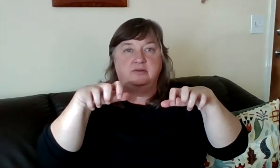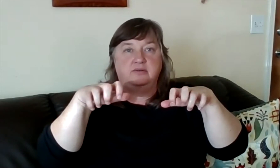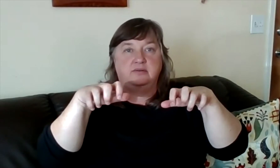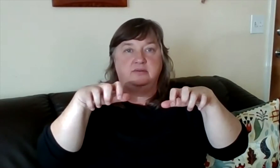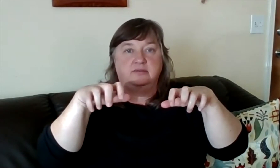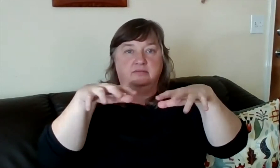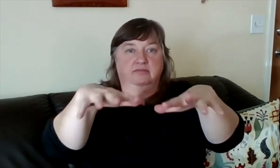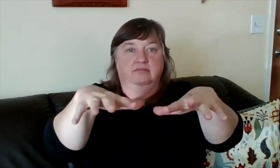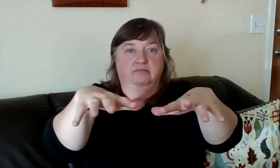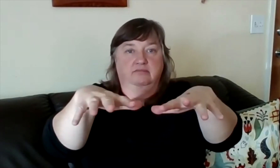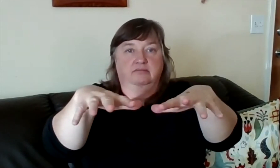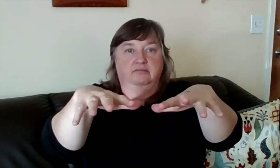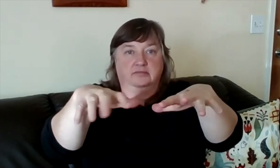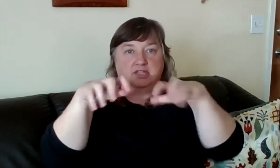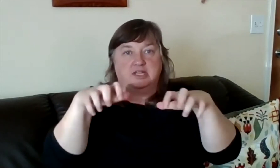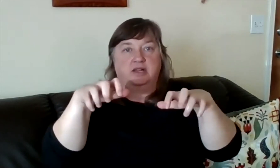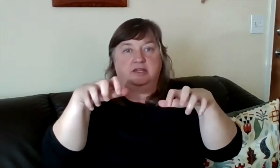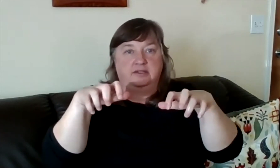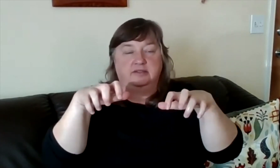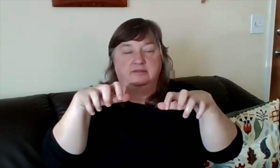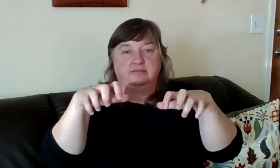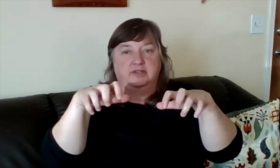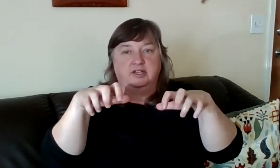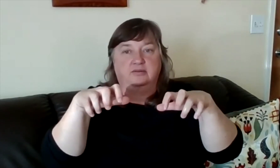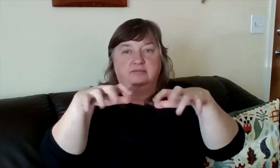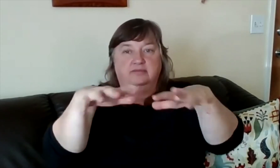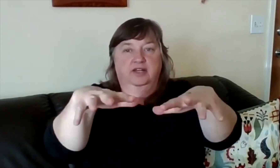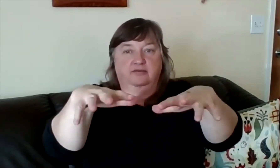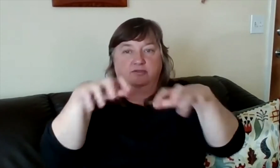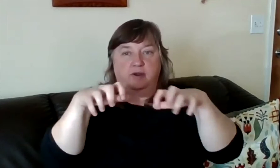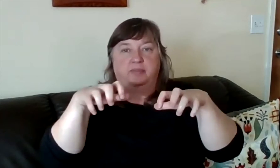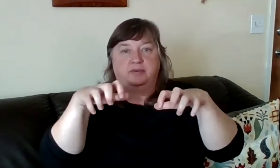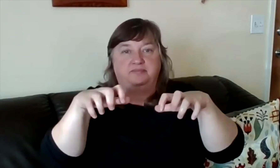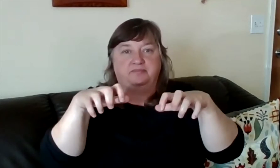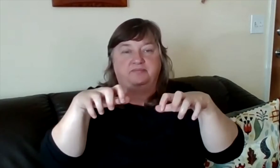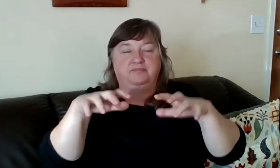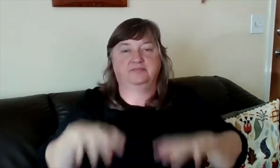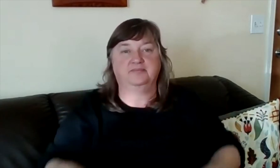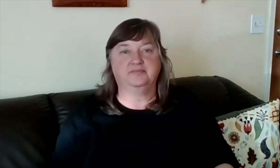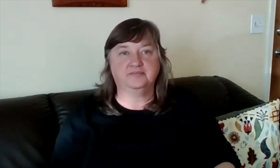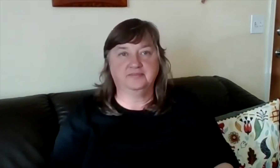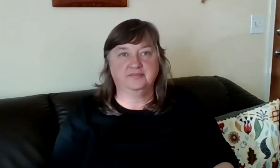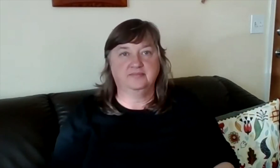into a solid, kind of grip.